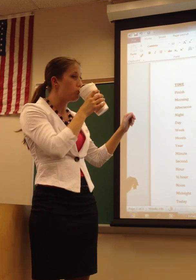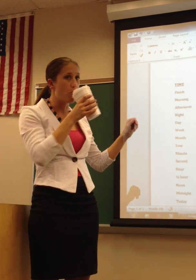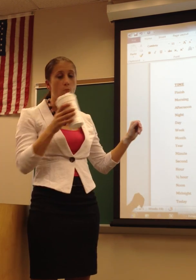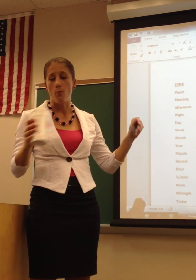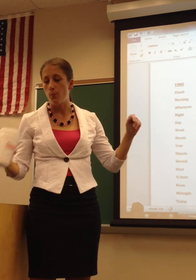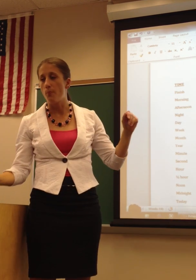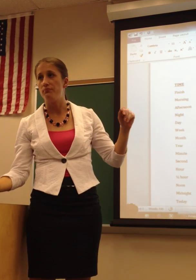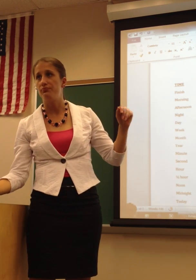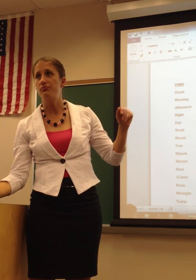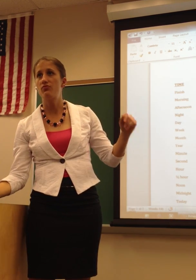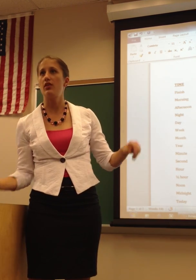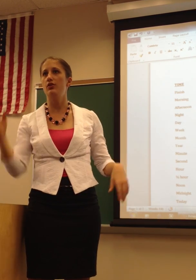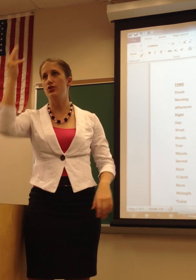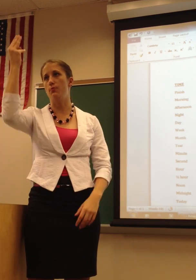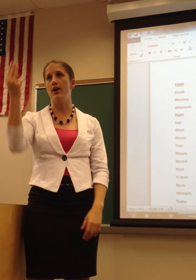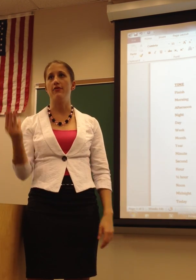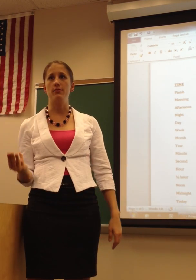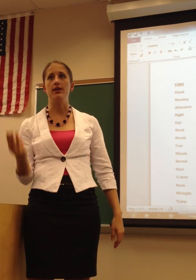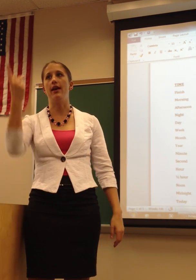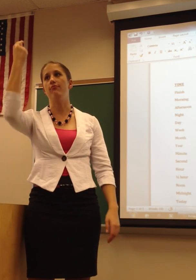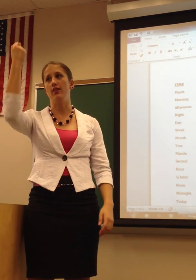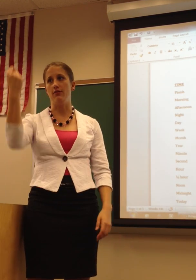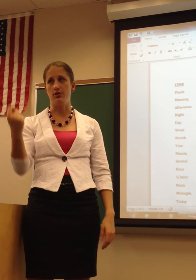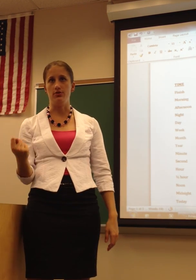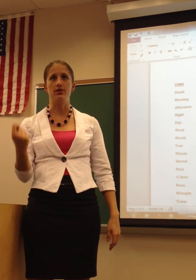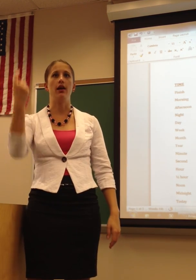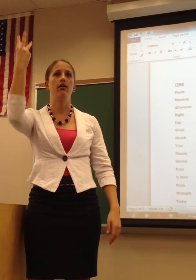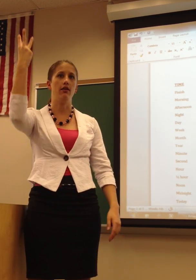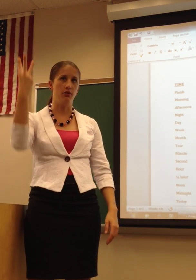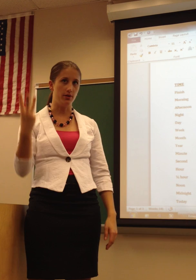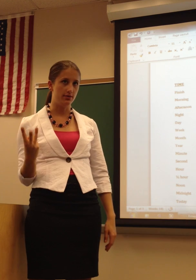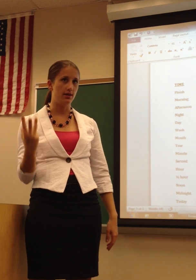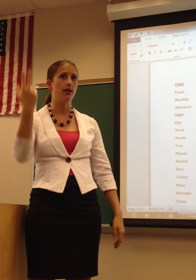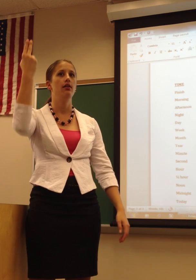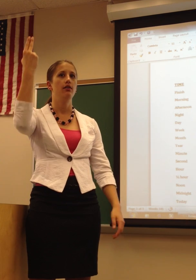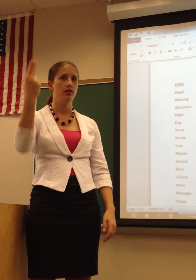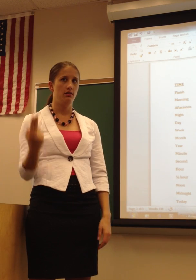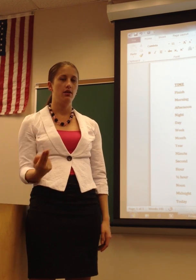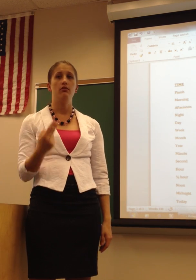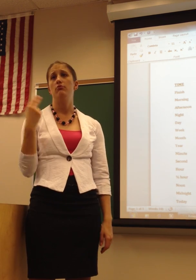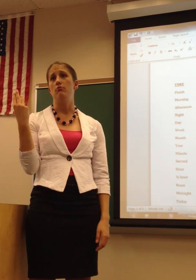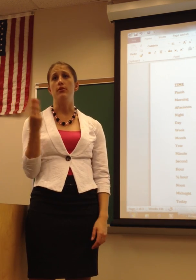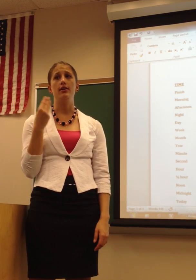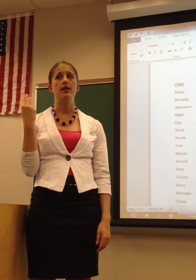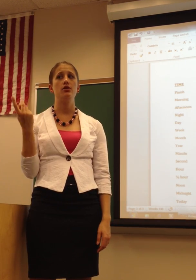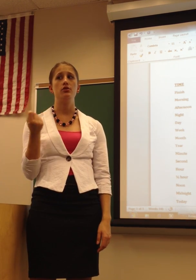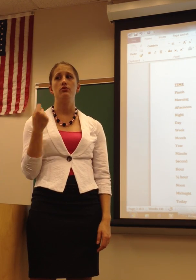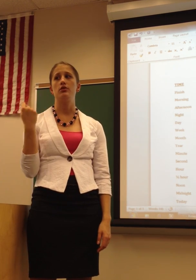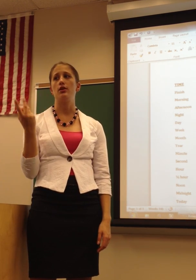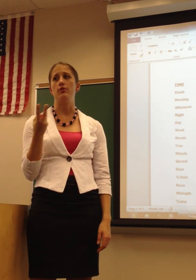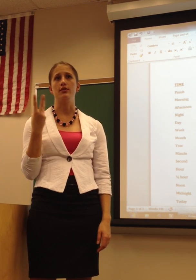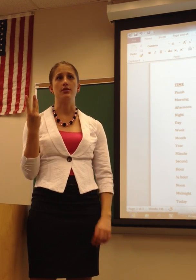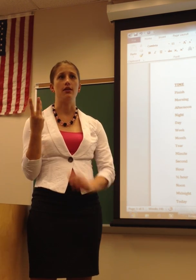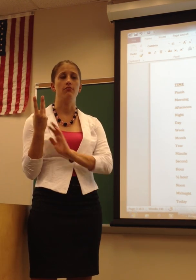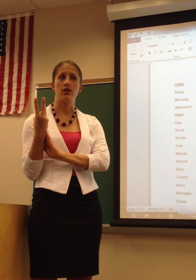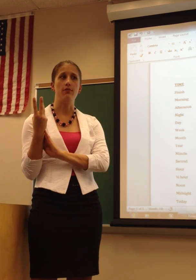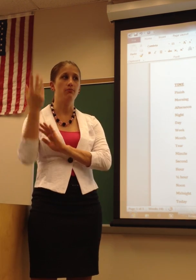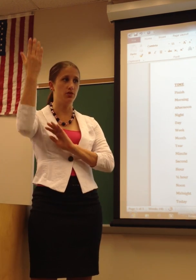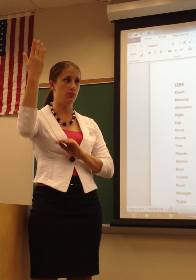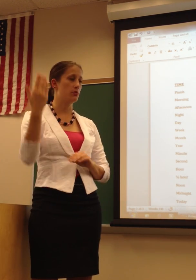Mhm. So every Monday, every Tuesday, every Wednesday. Monday, Tuesday, Wednesday. Okay? There's a